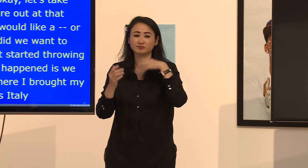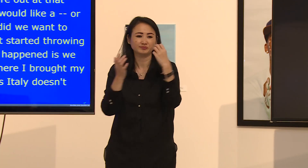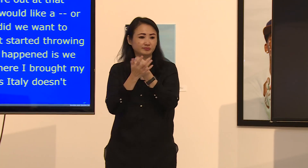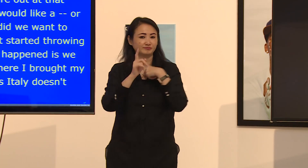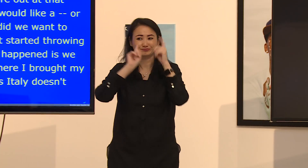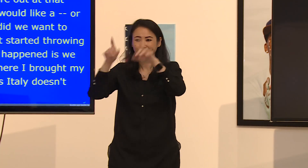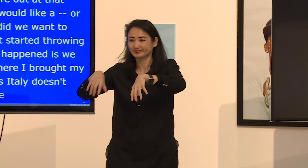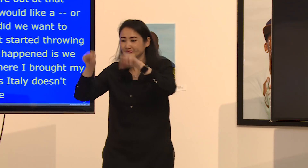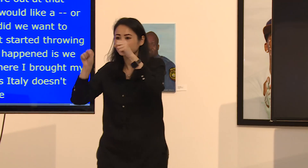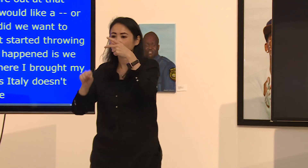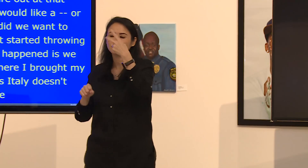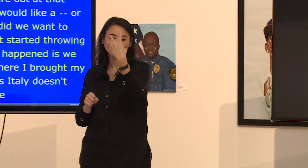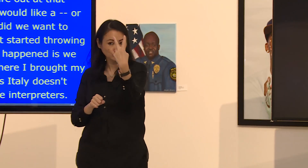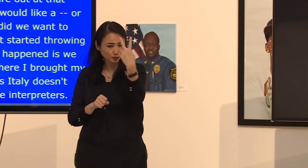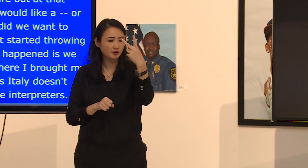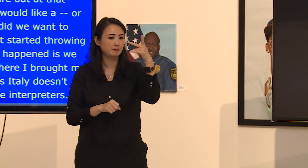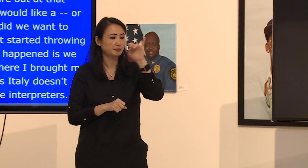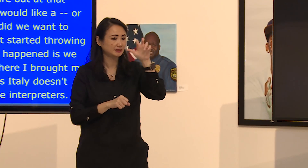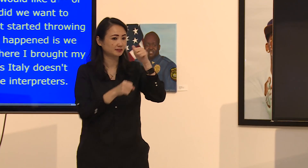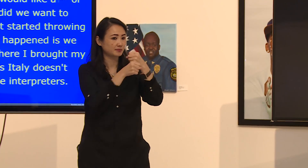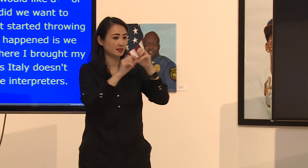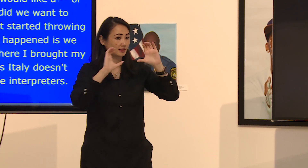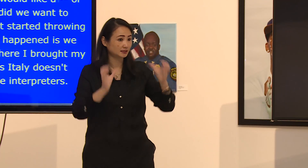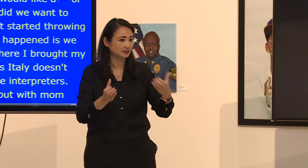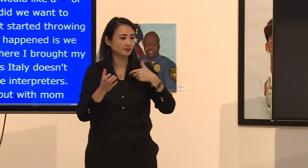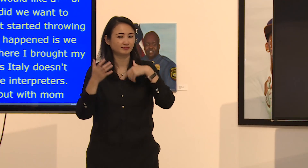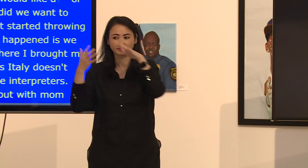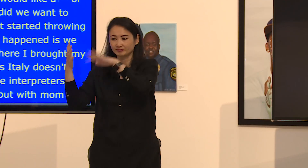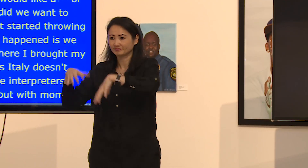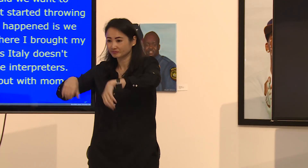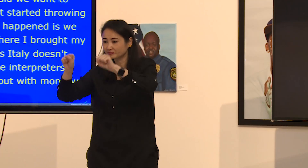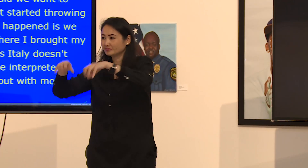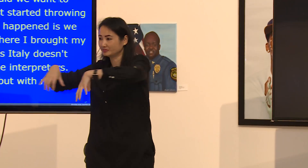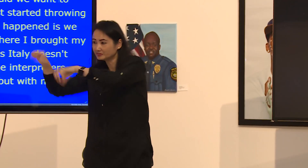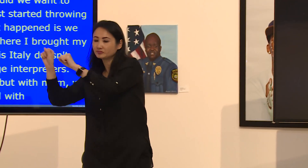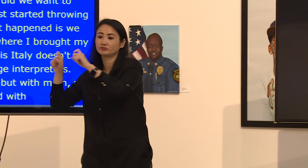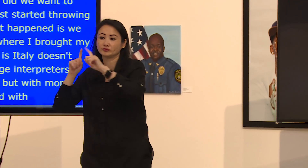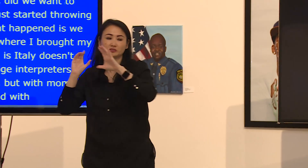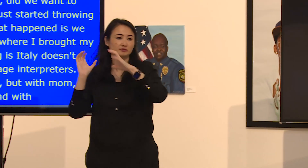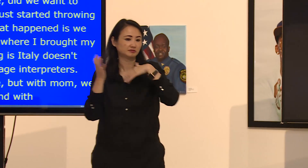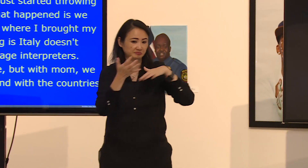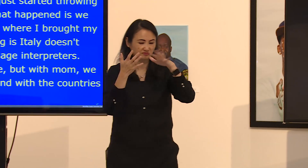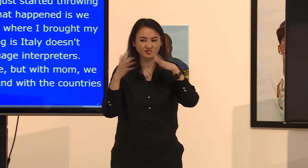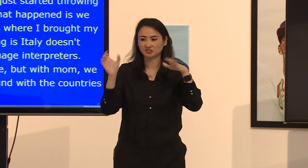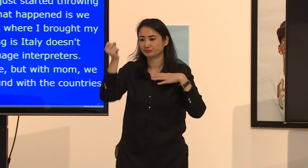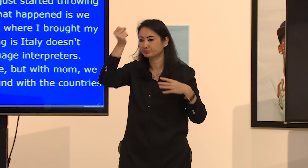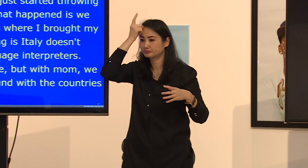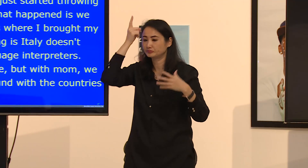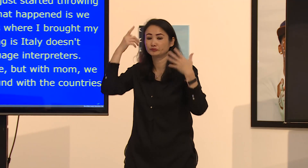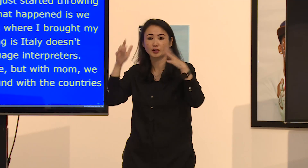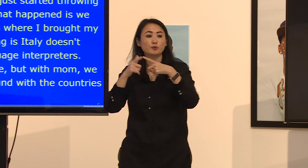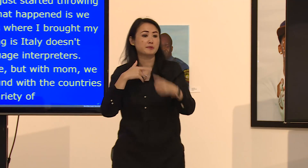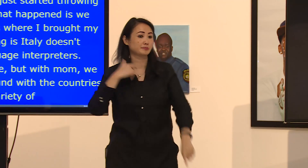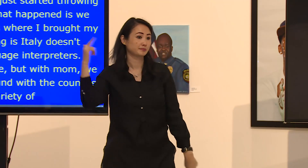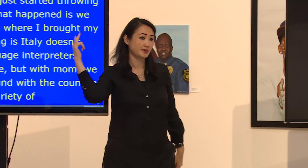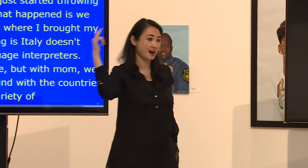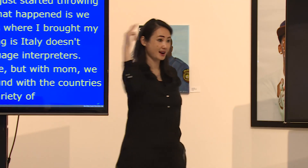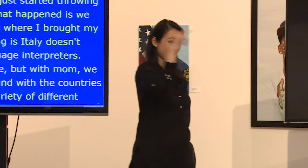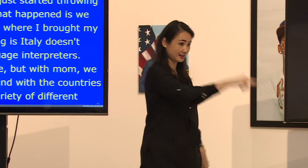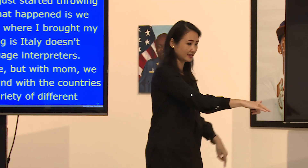around the country and be exposed to a variety of different environments that were showing different styles of pizza. And with that knowledge and